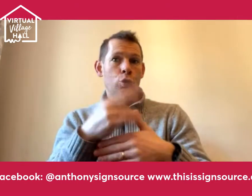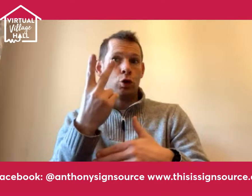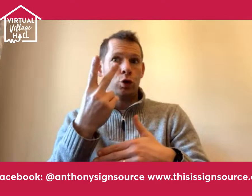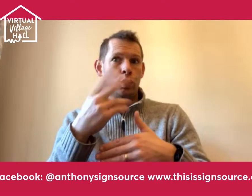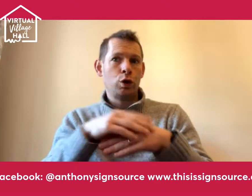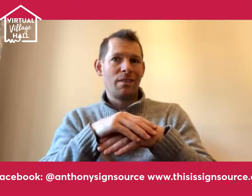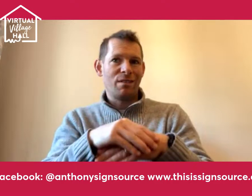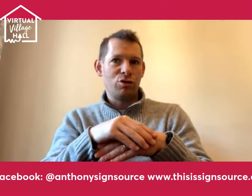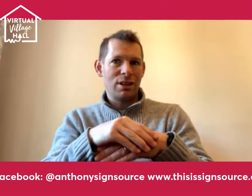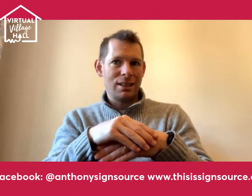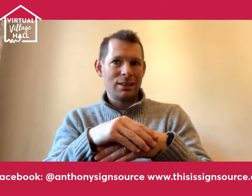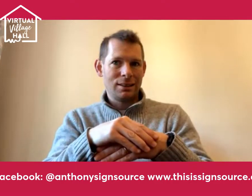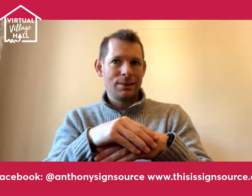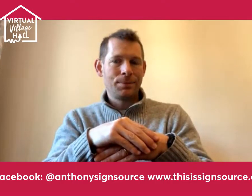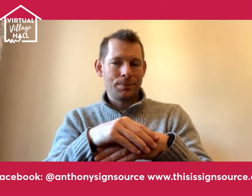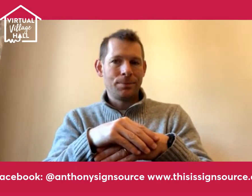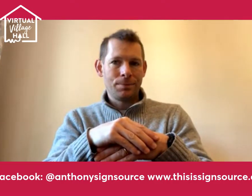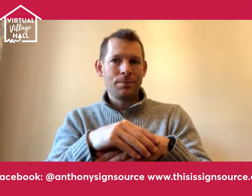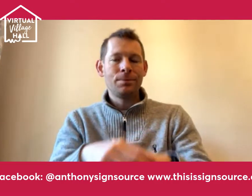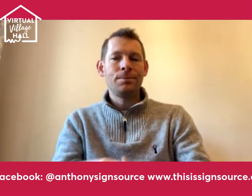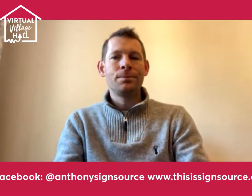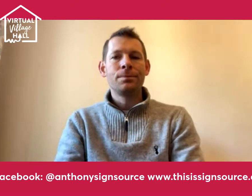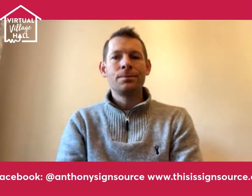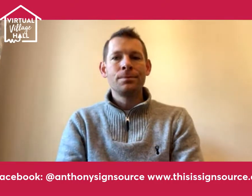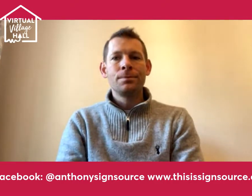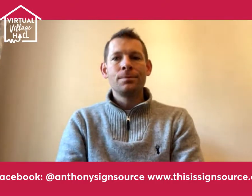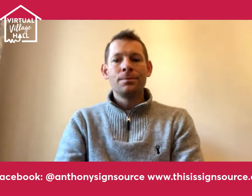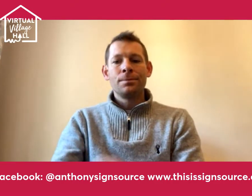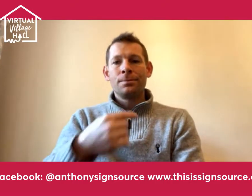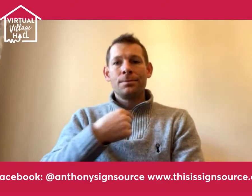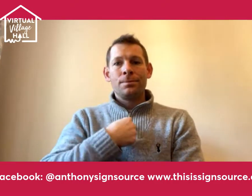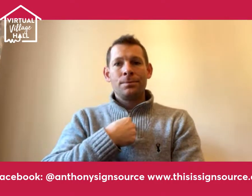Describe your friend or describe your two friends.